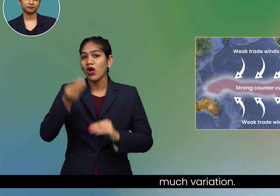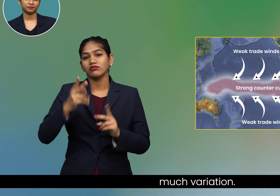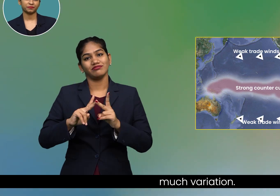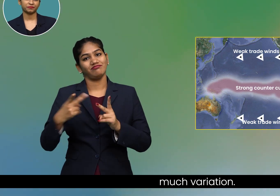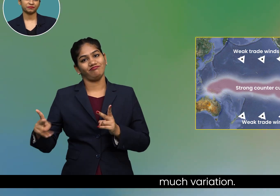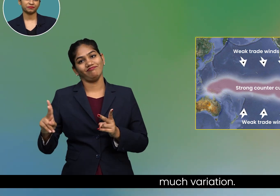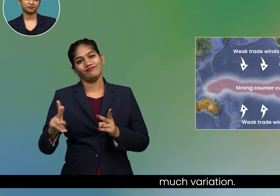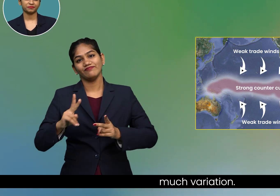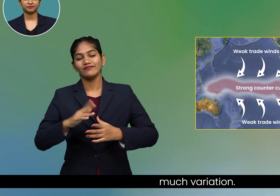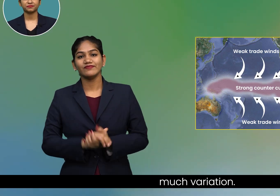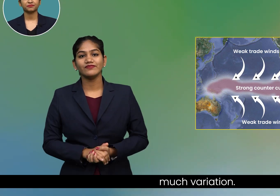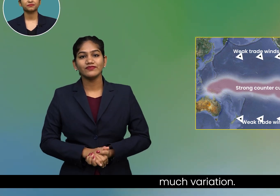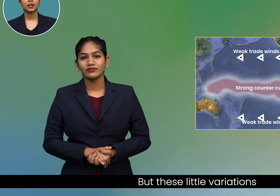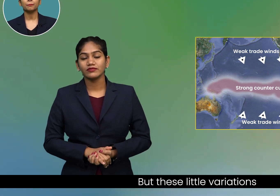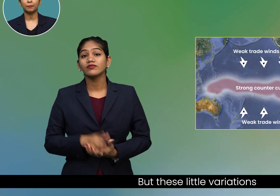variation.